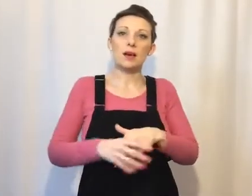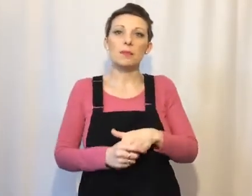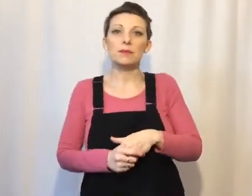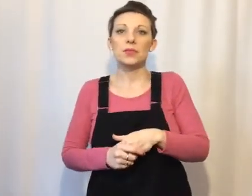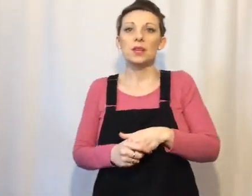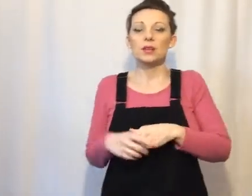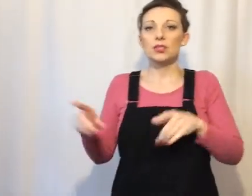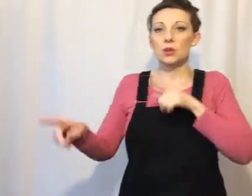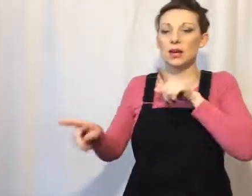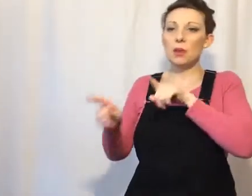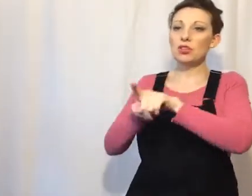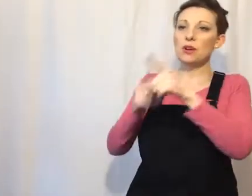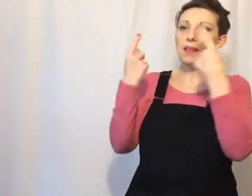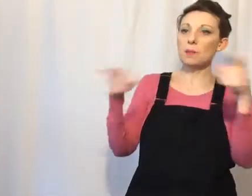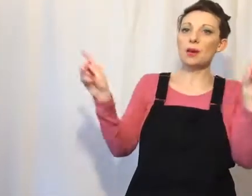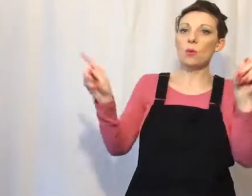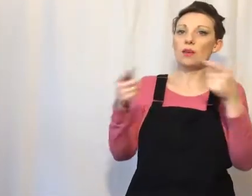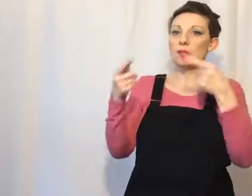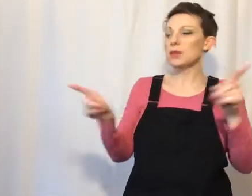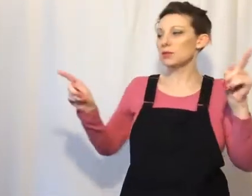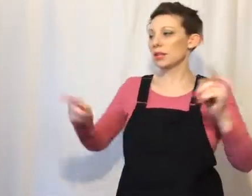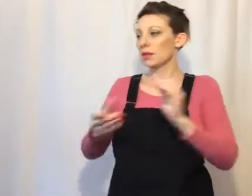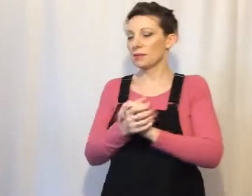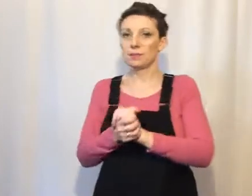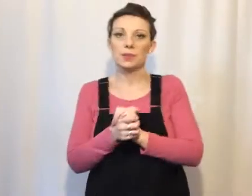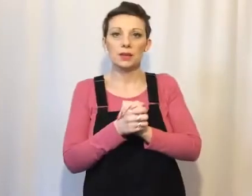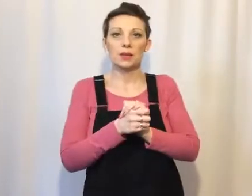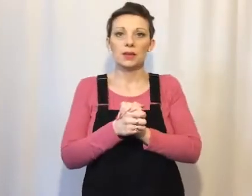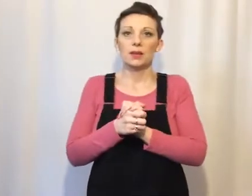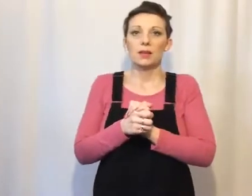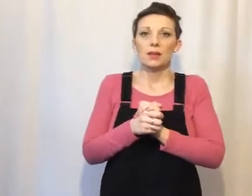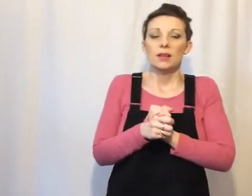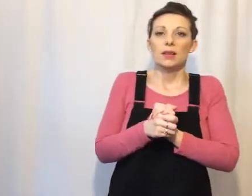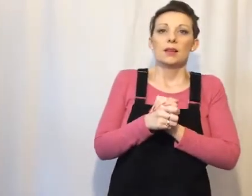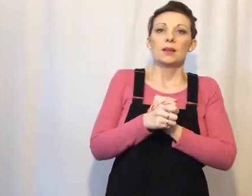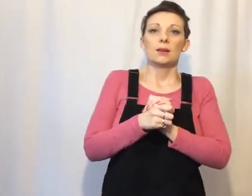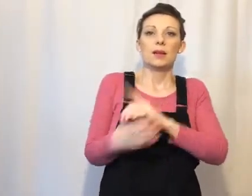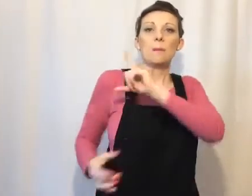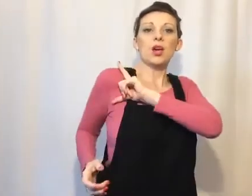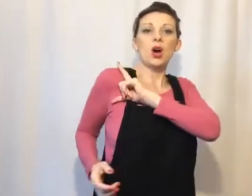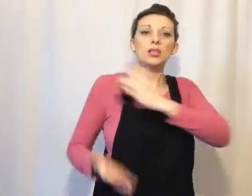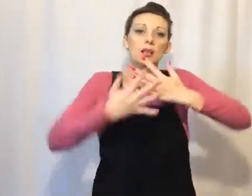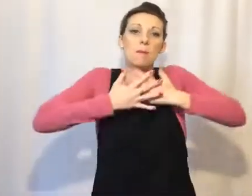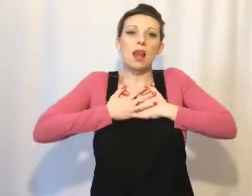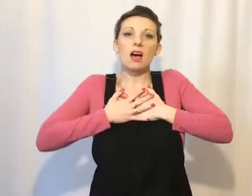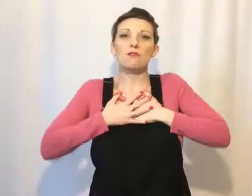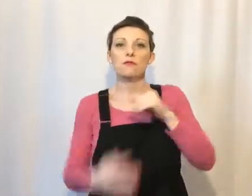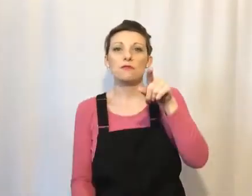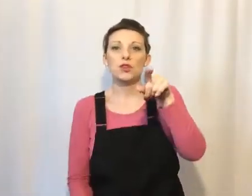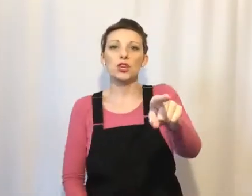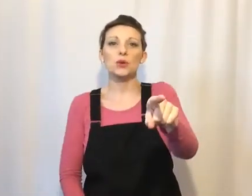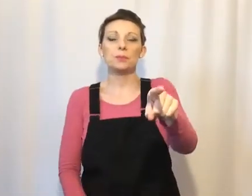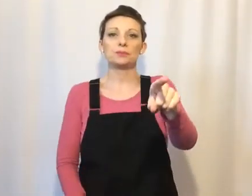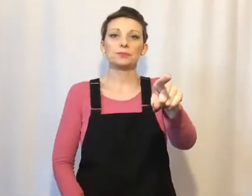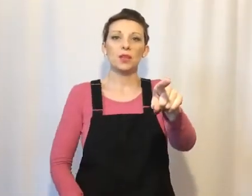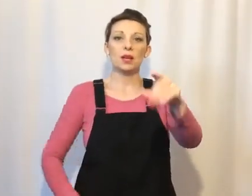bit. So, can we try that bit with the music? Yes. Because I love you.